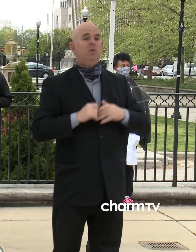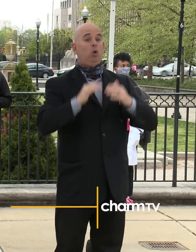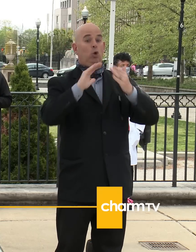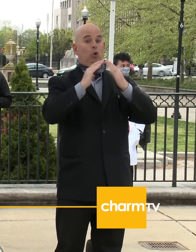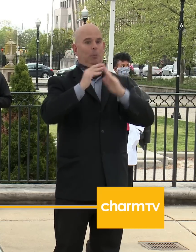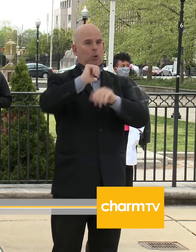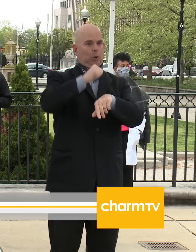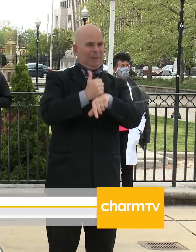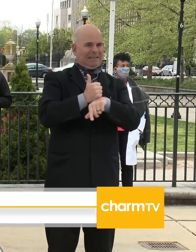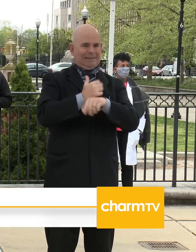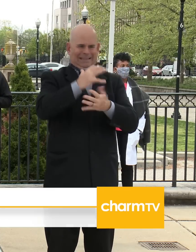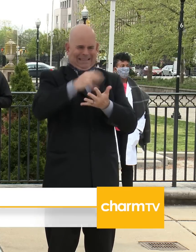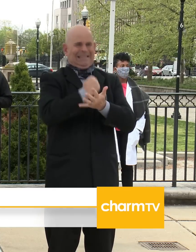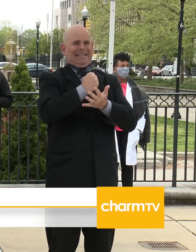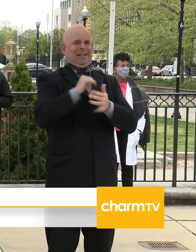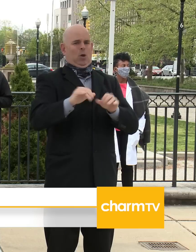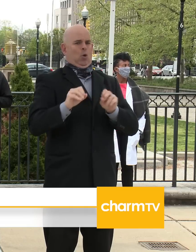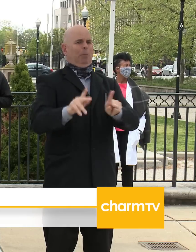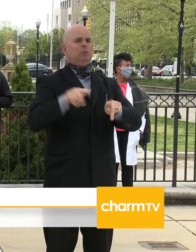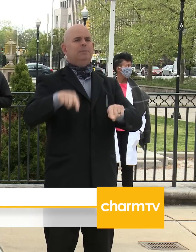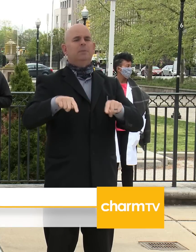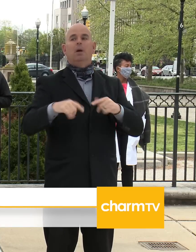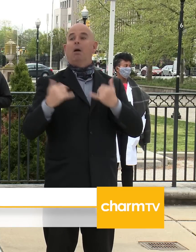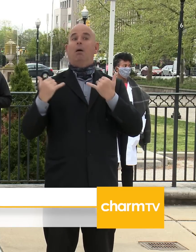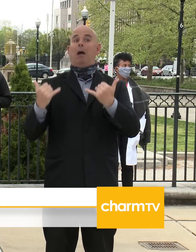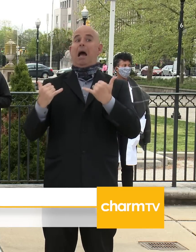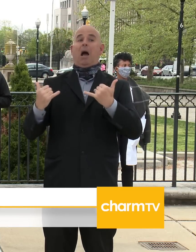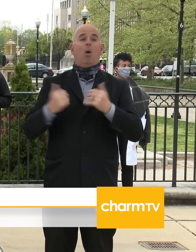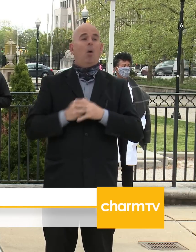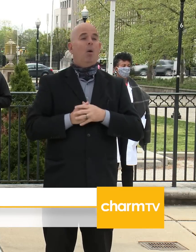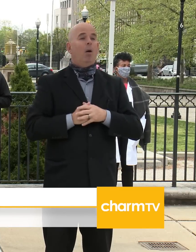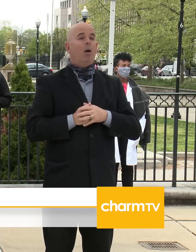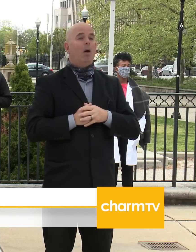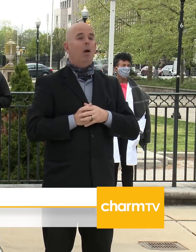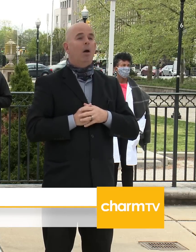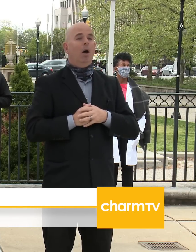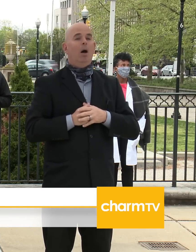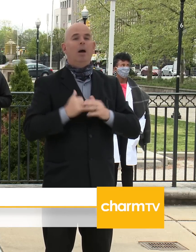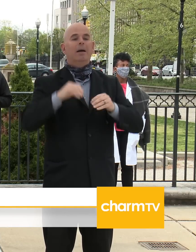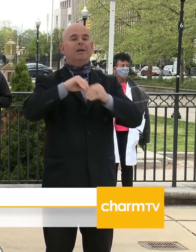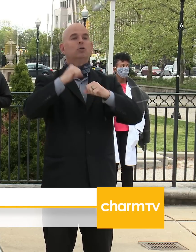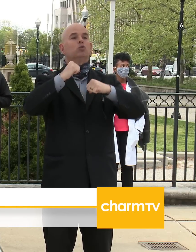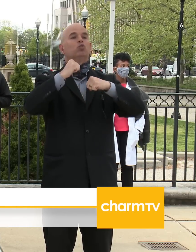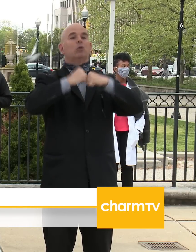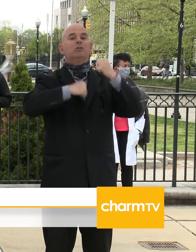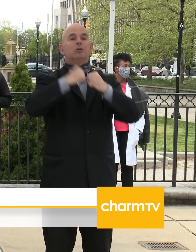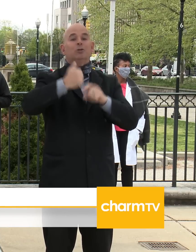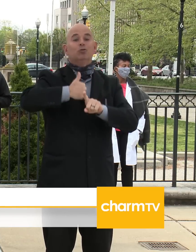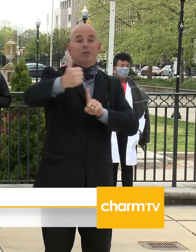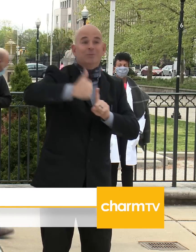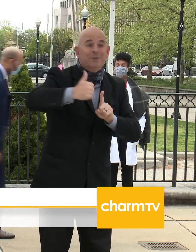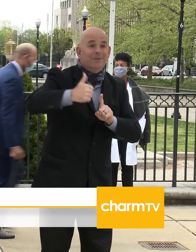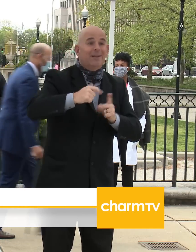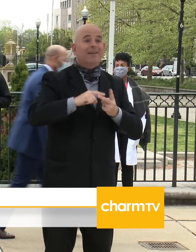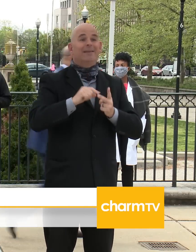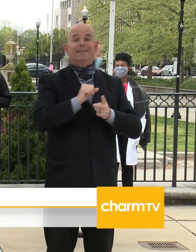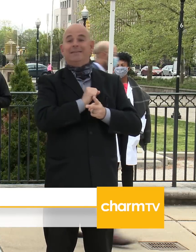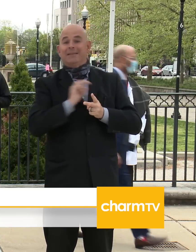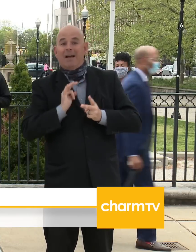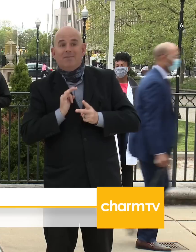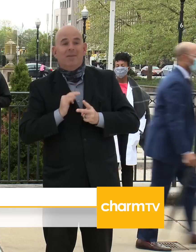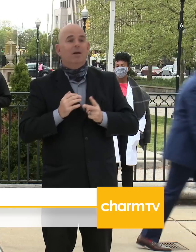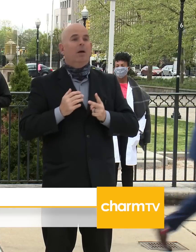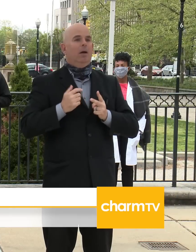existing municipal infrastructure such as transportation and staffing. The city estimates the expanded